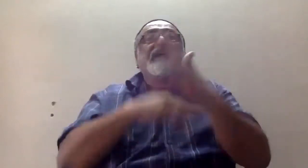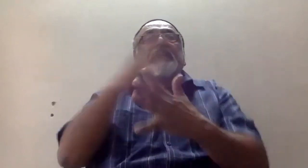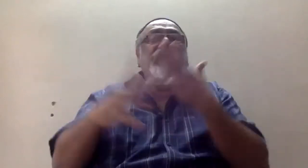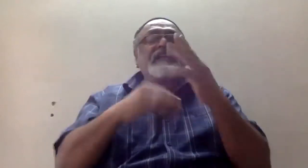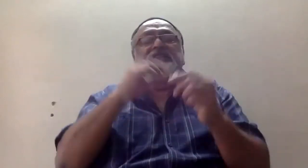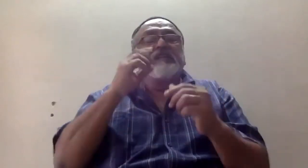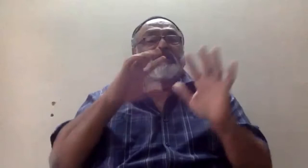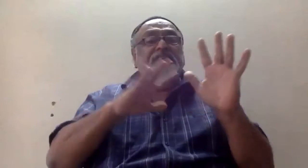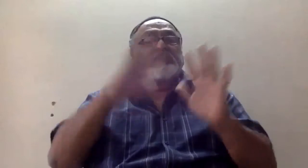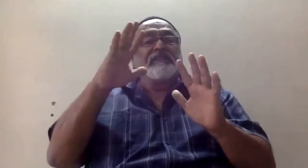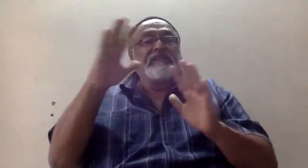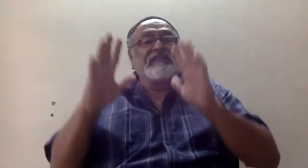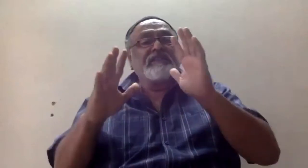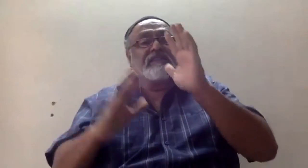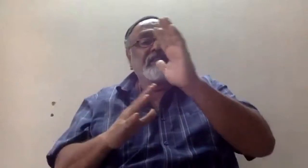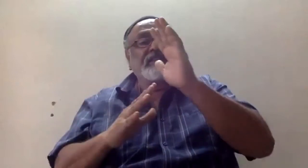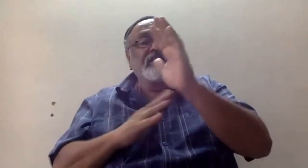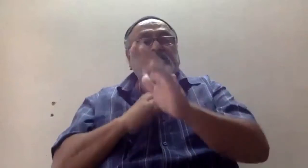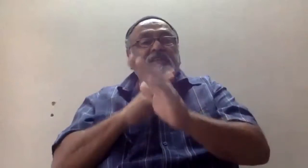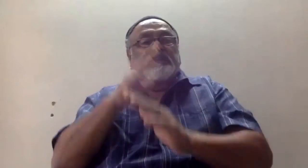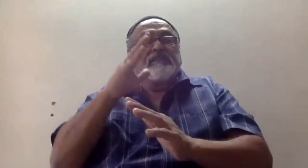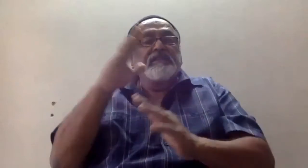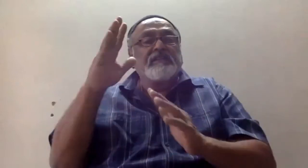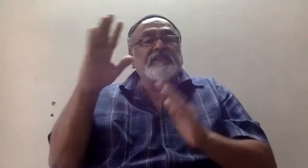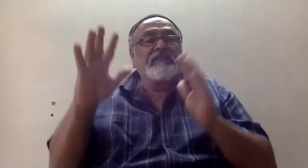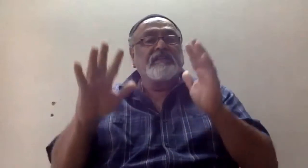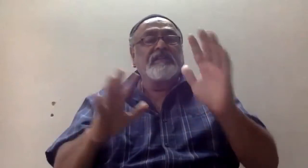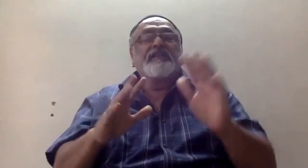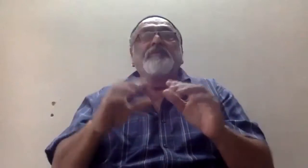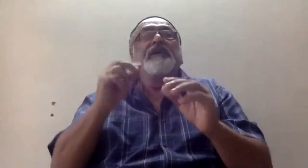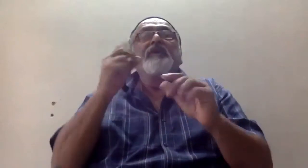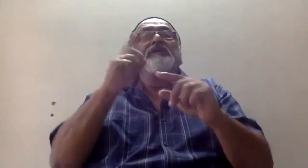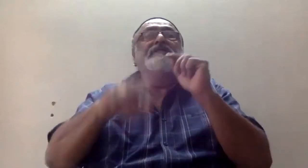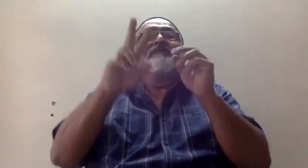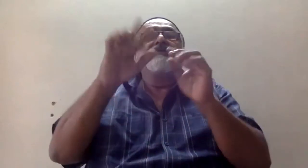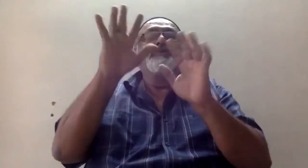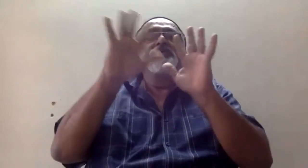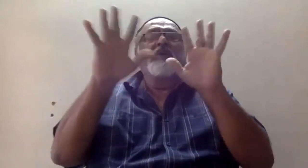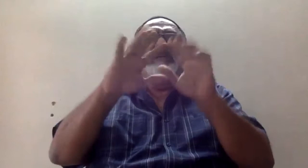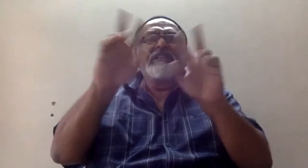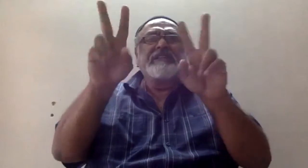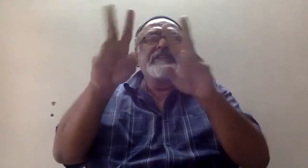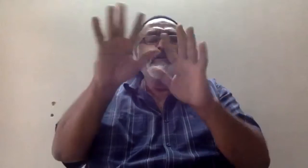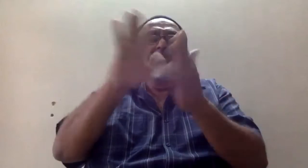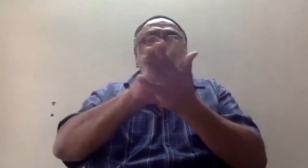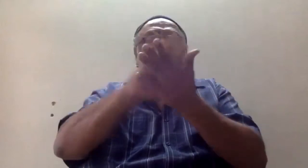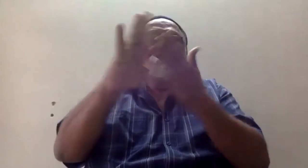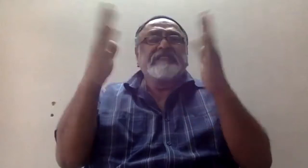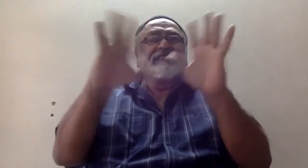Because, by the time you speak, his hand movement wasn't visible. It was so wavy. It looked like very fast some